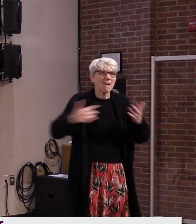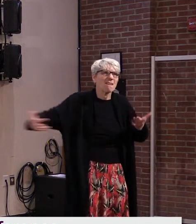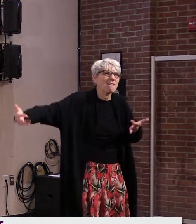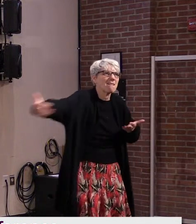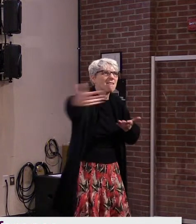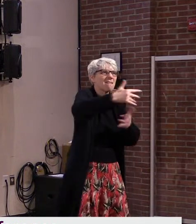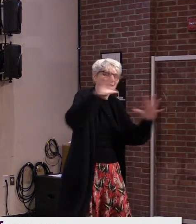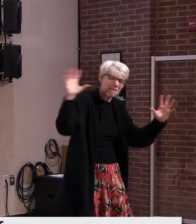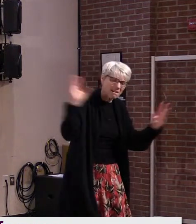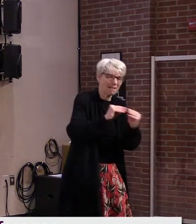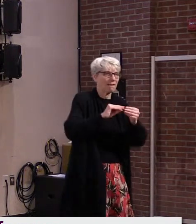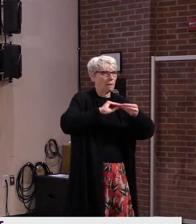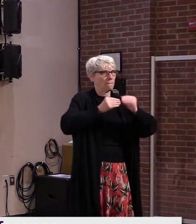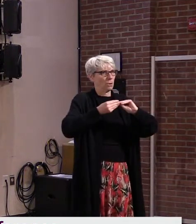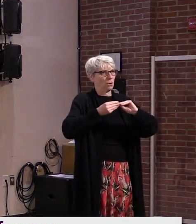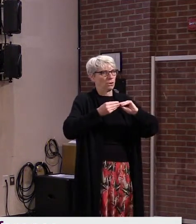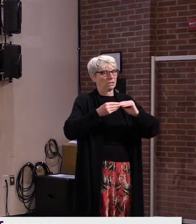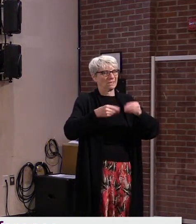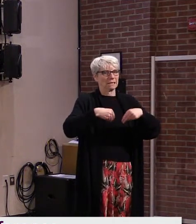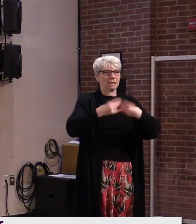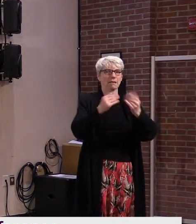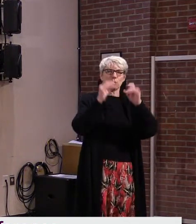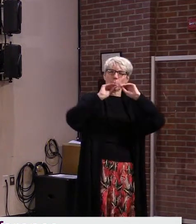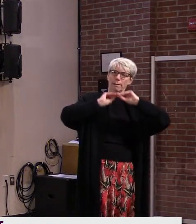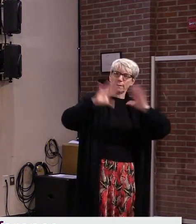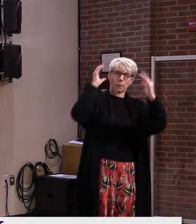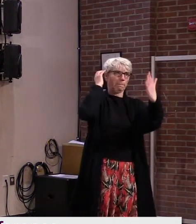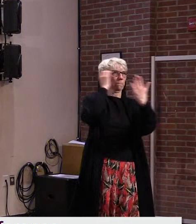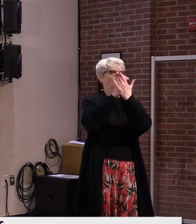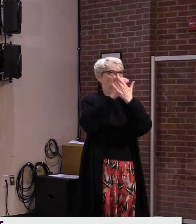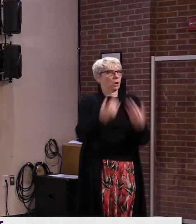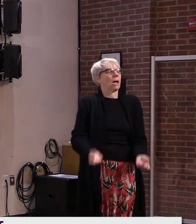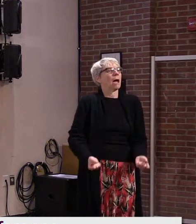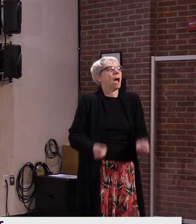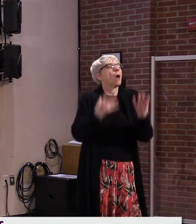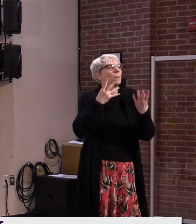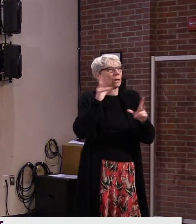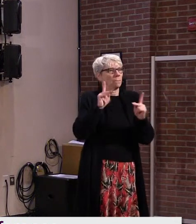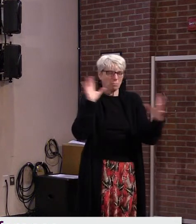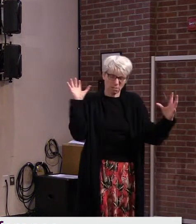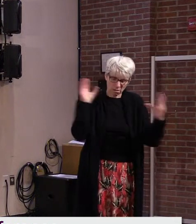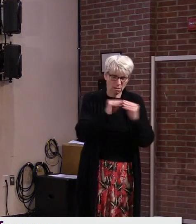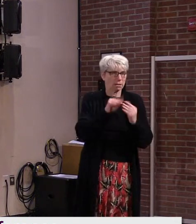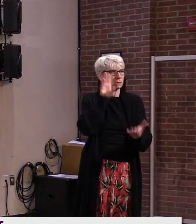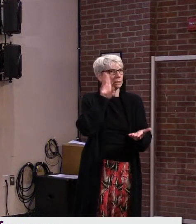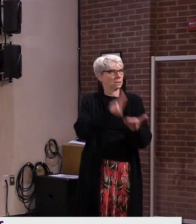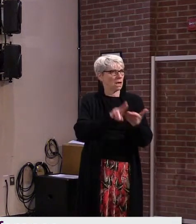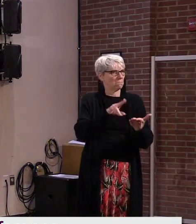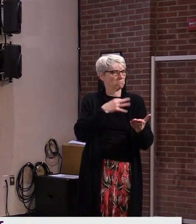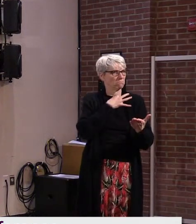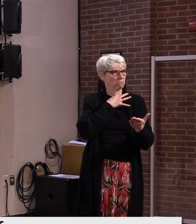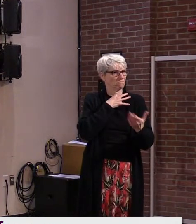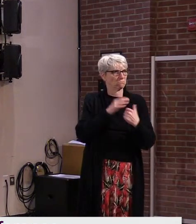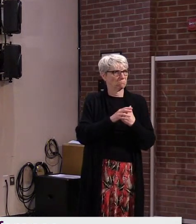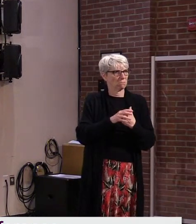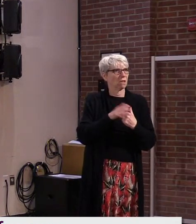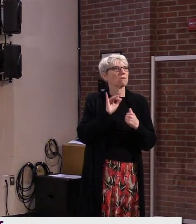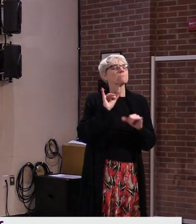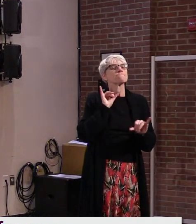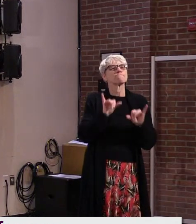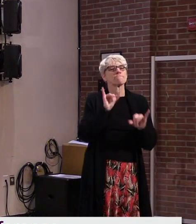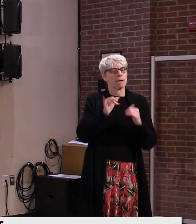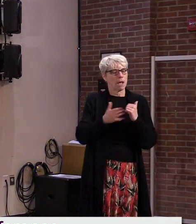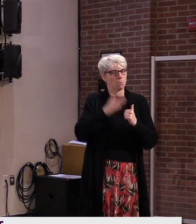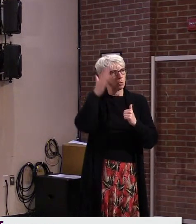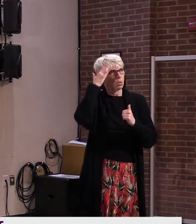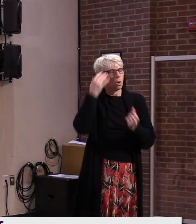absorbing, and to what extent might that affect your plans for state-run